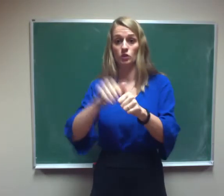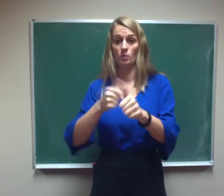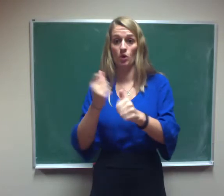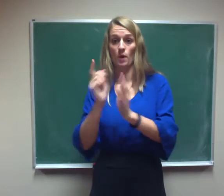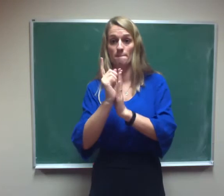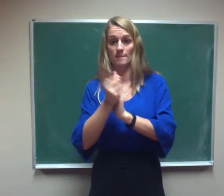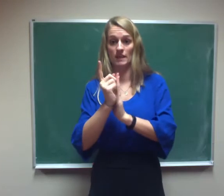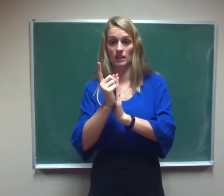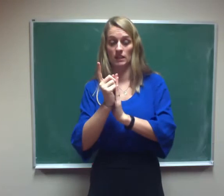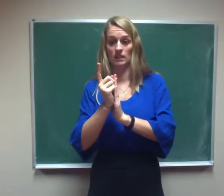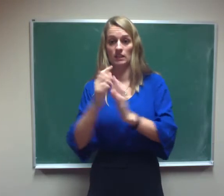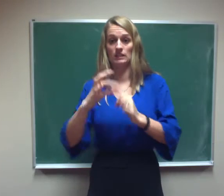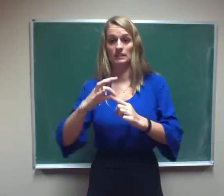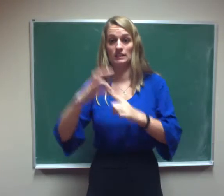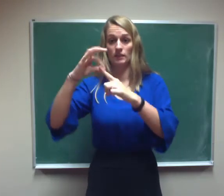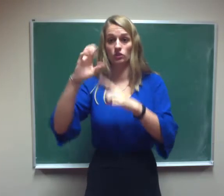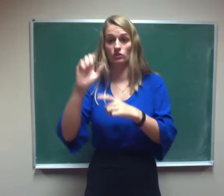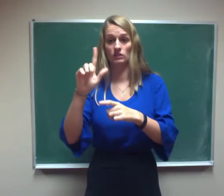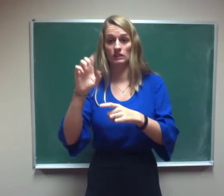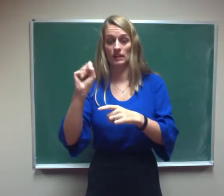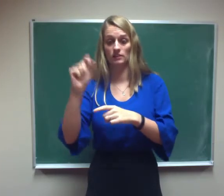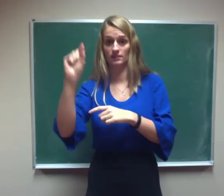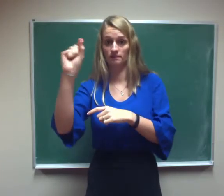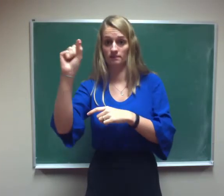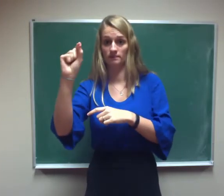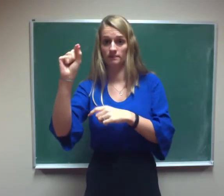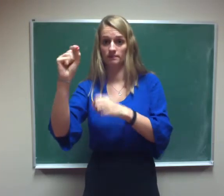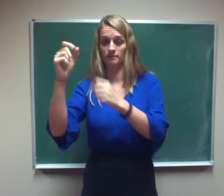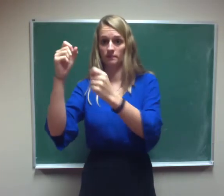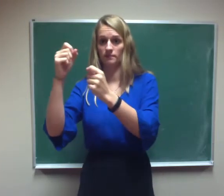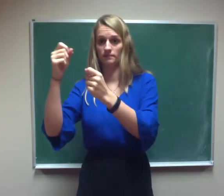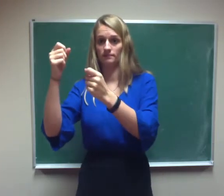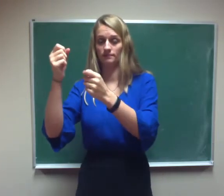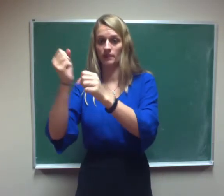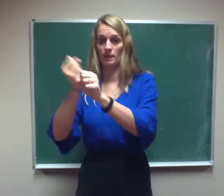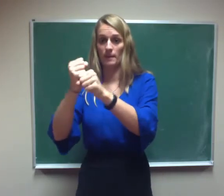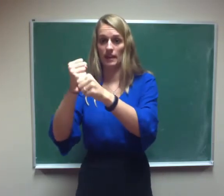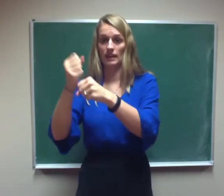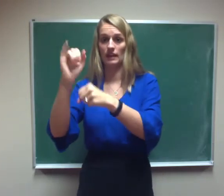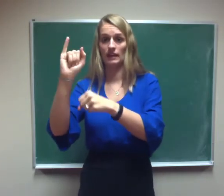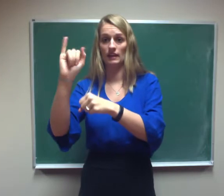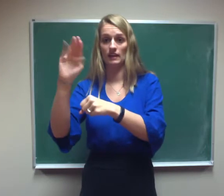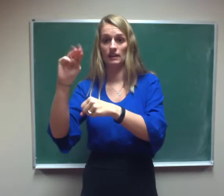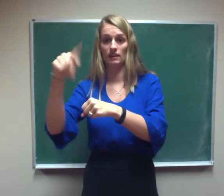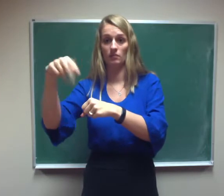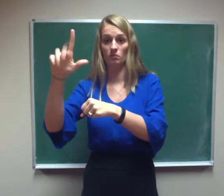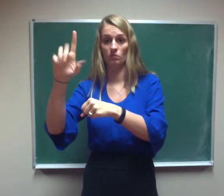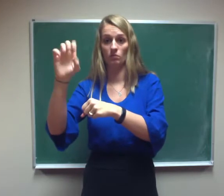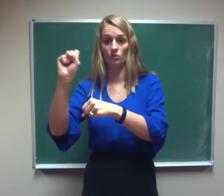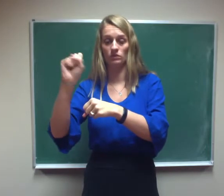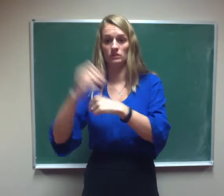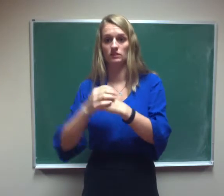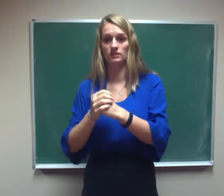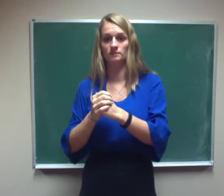the sinoatrial node generate impulses. Every time one of these impulses is generated,